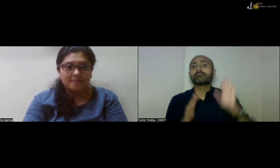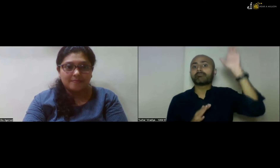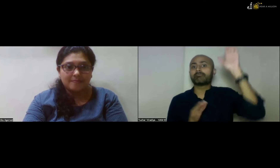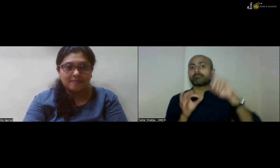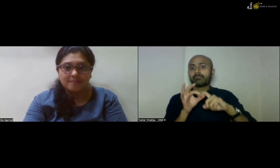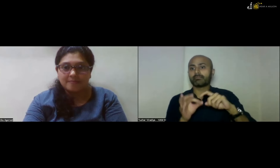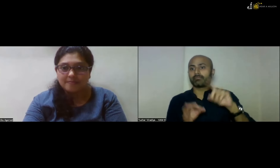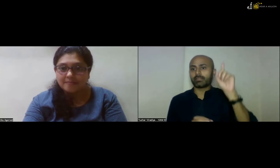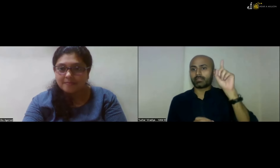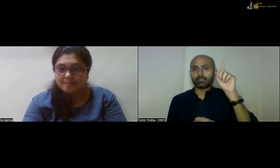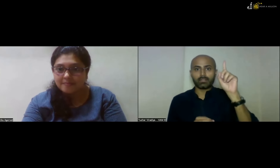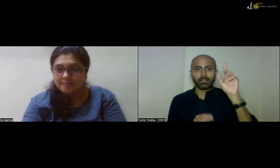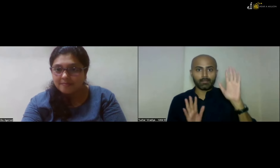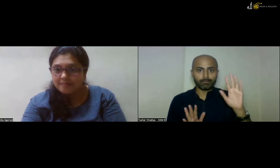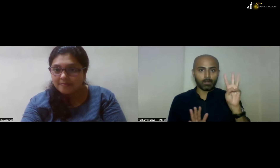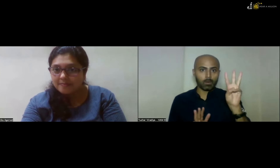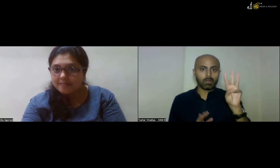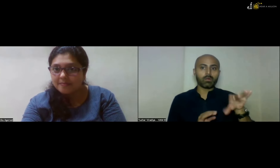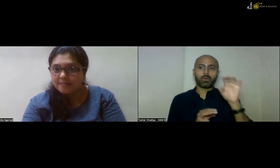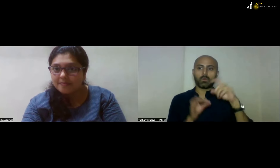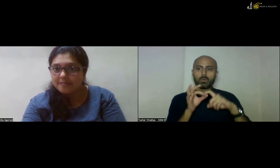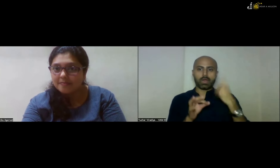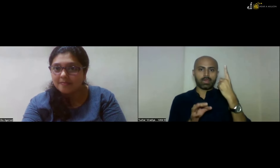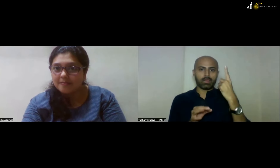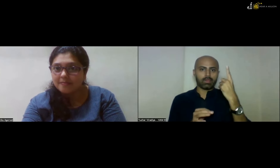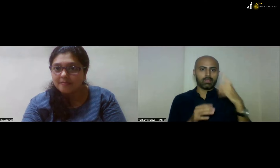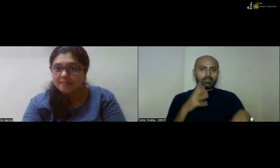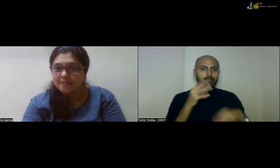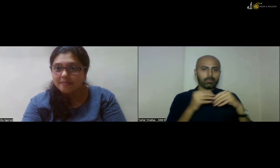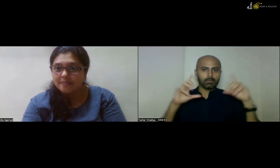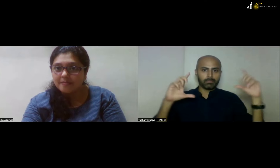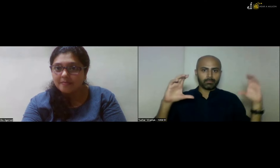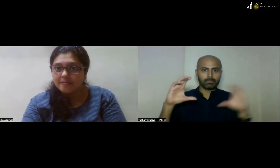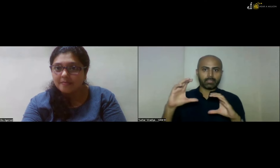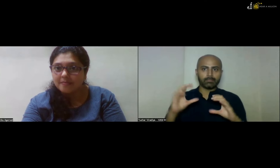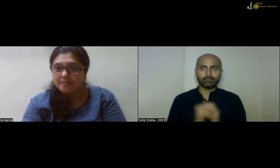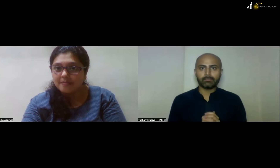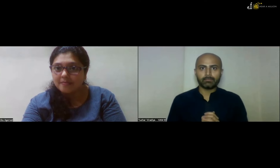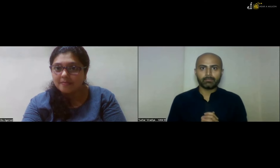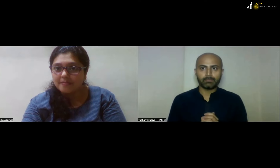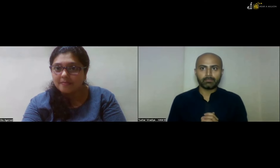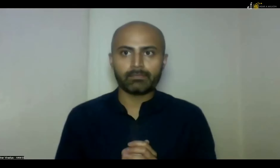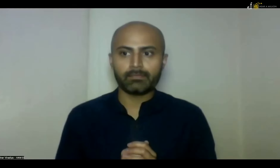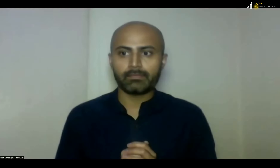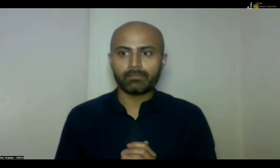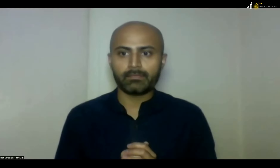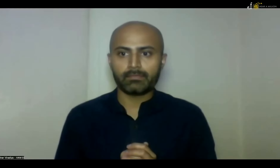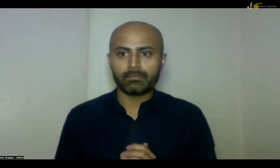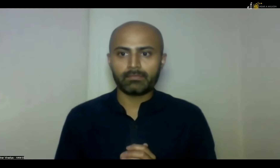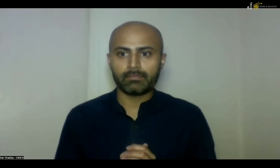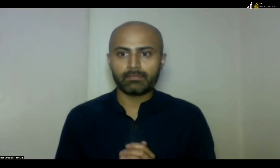to ask Kanika or Mr. Sibaji, or you can ask your question.